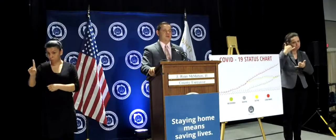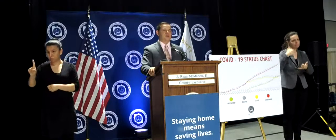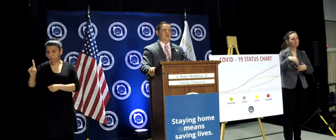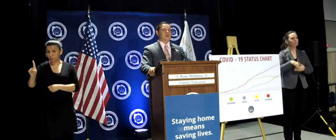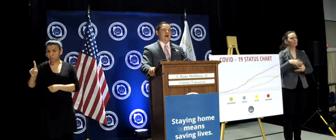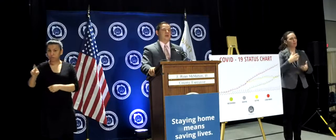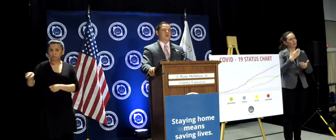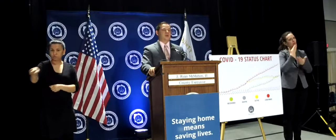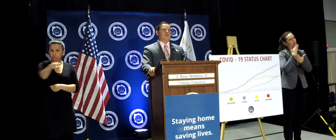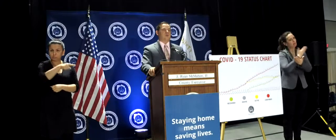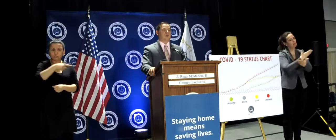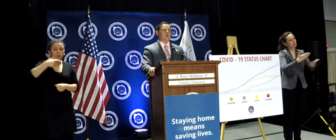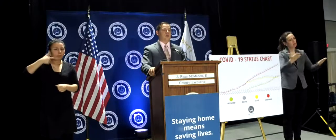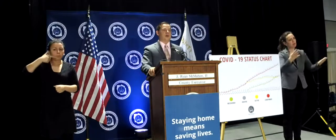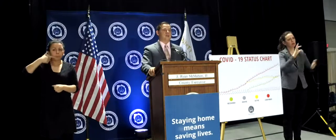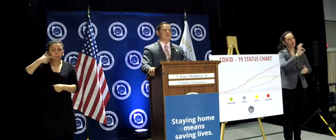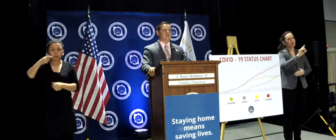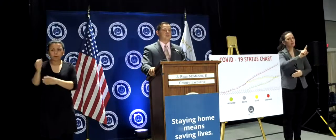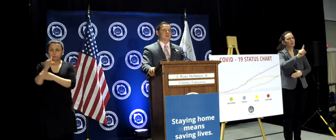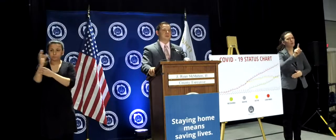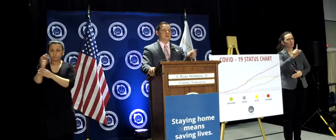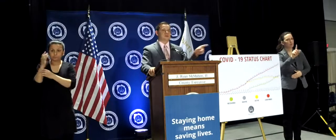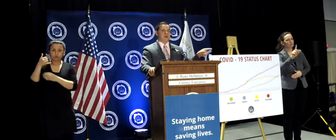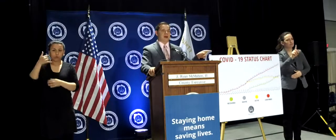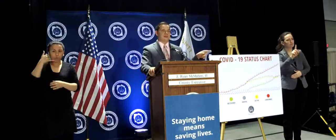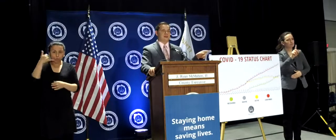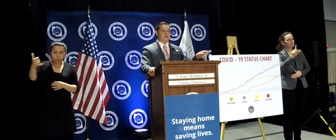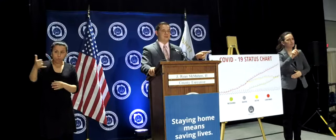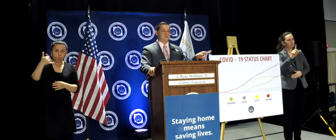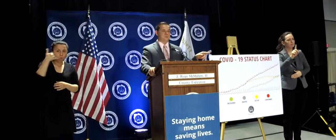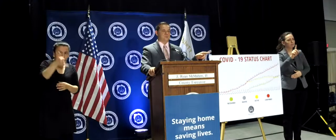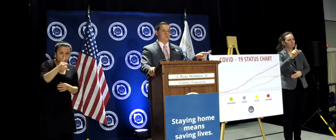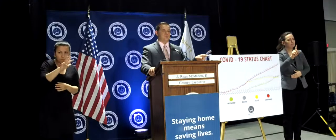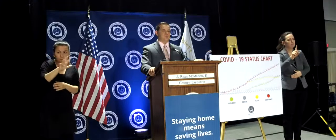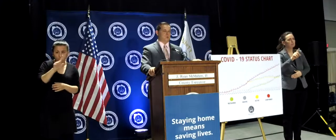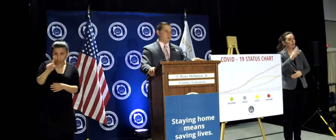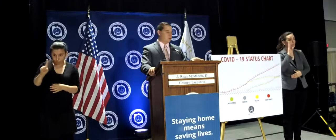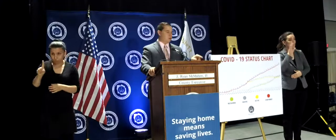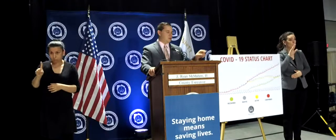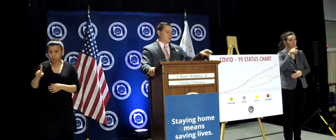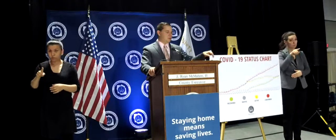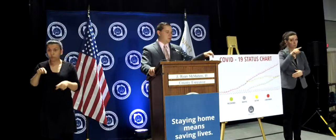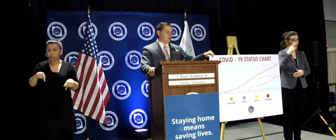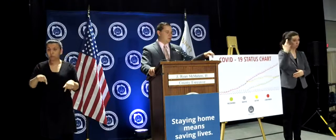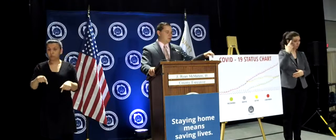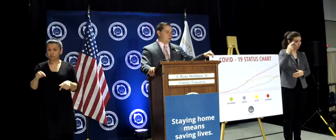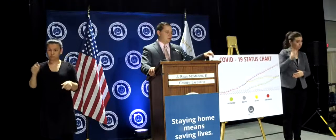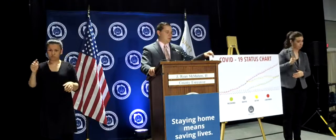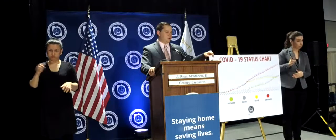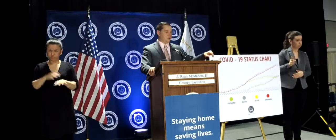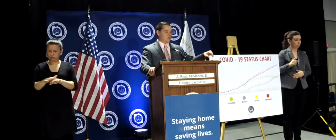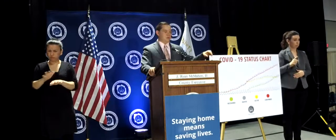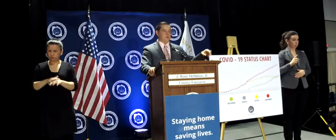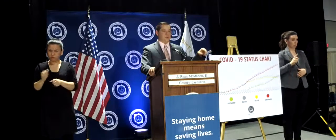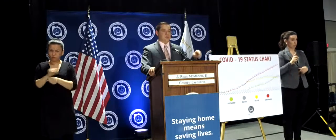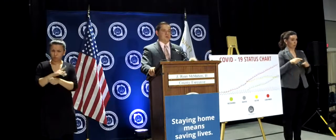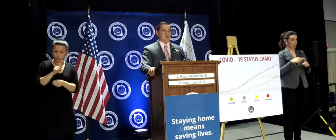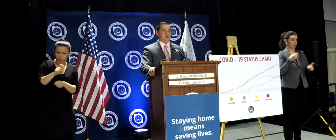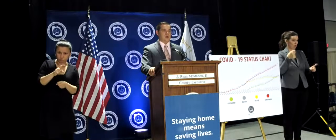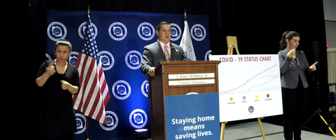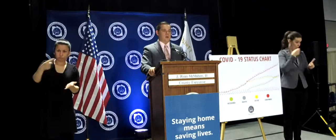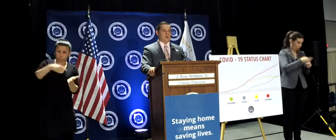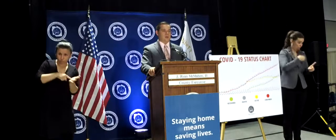and adjusted. I don't know if everyone realizes this, but in this process, when we were in the heat of the moment with